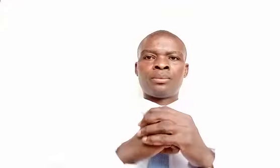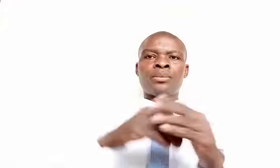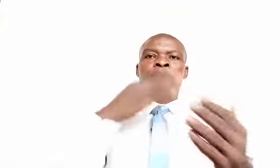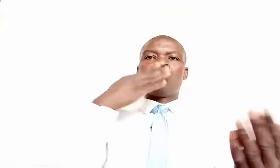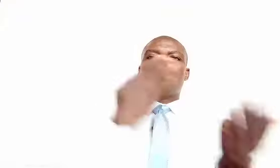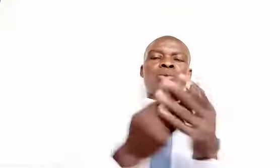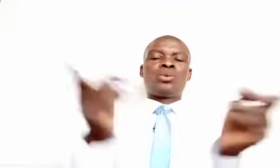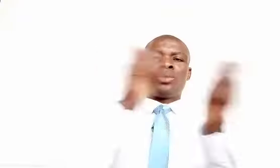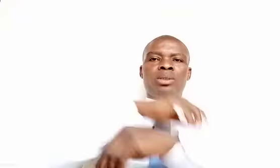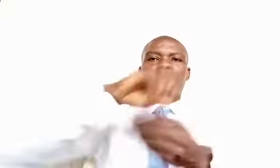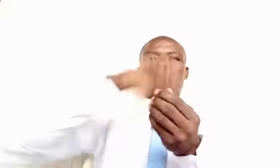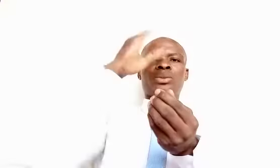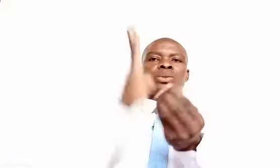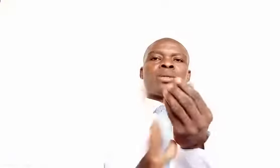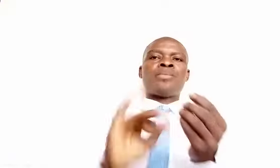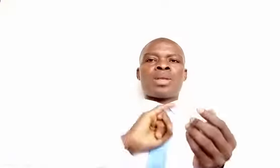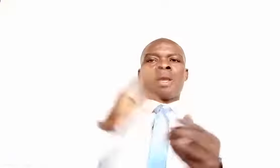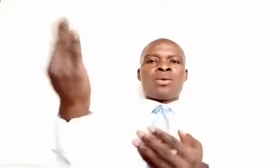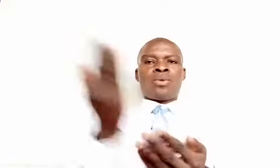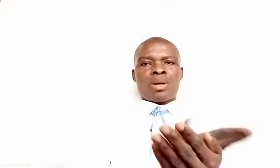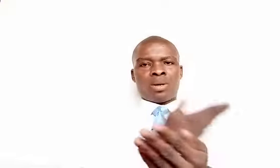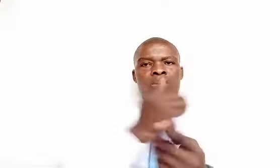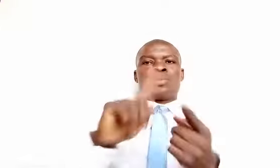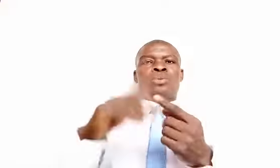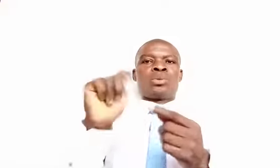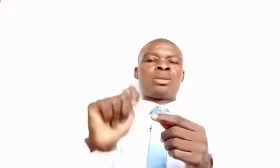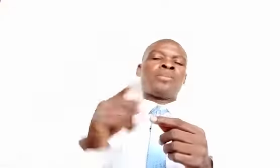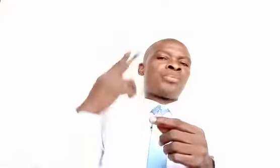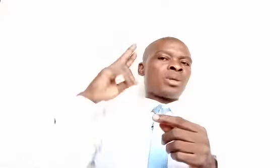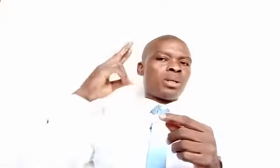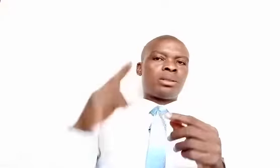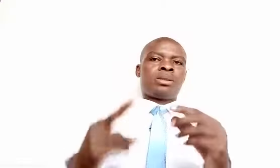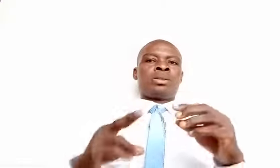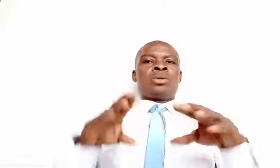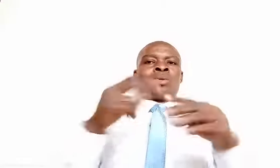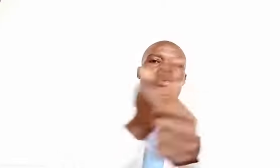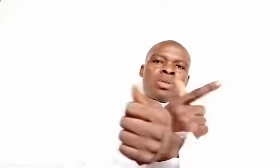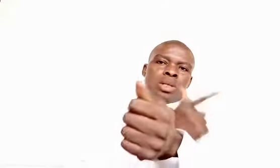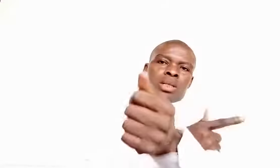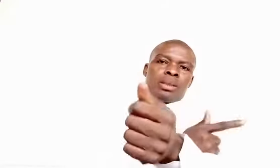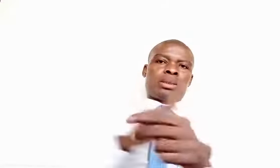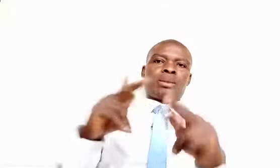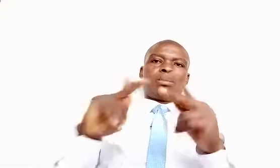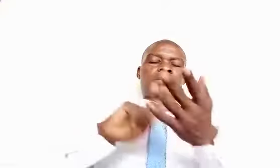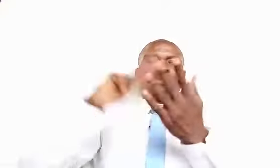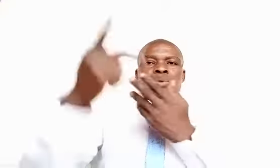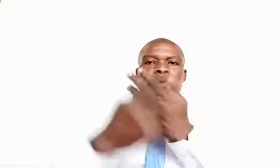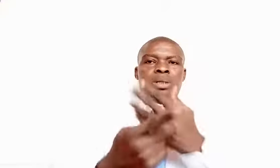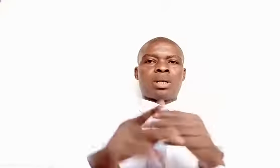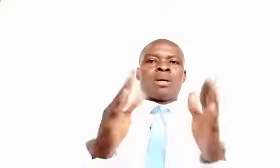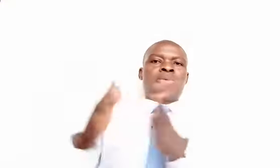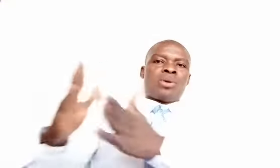day students. I welcome you all to radio lesson program organized by Lagos